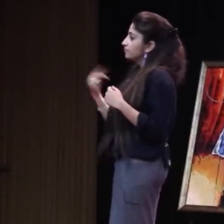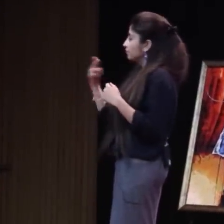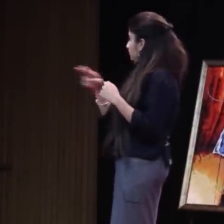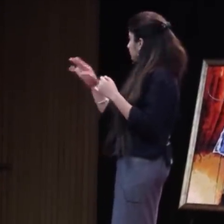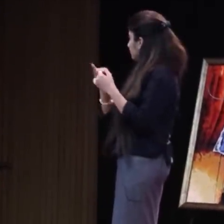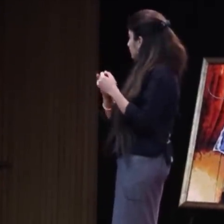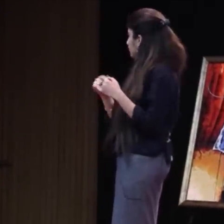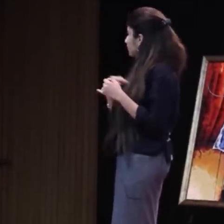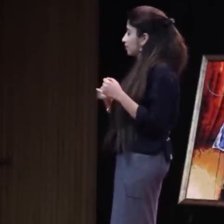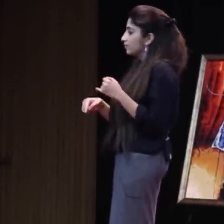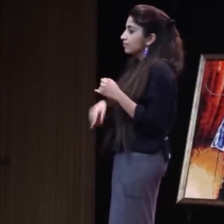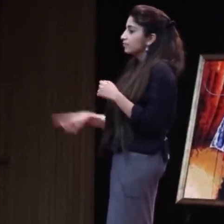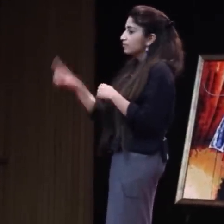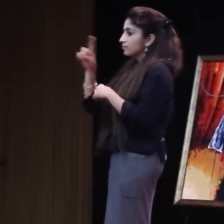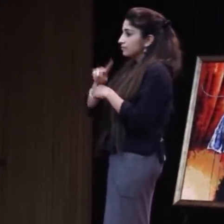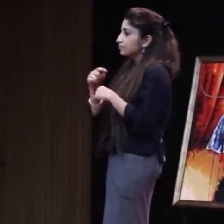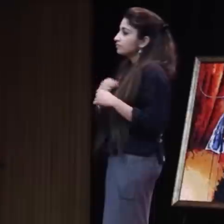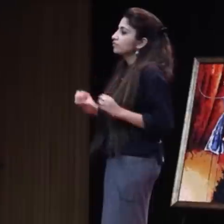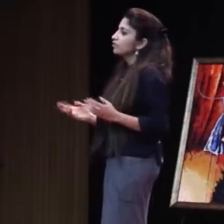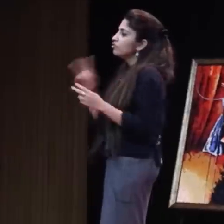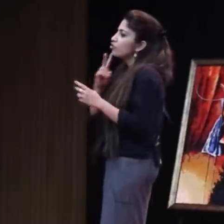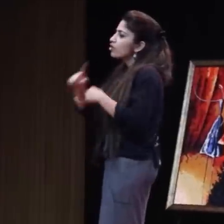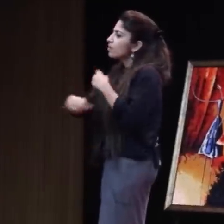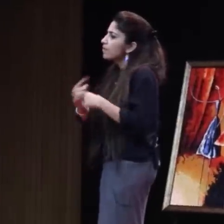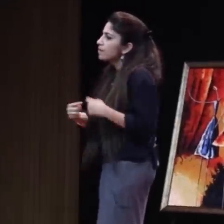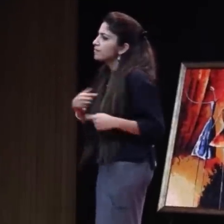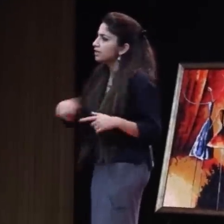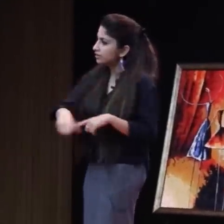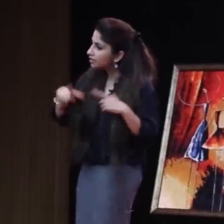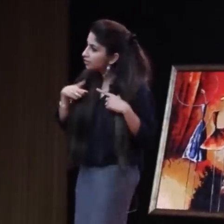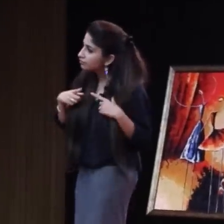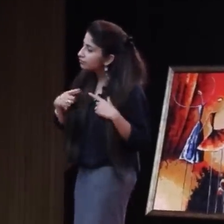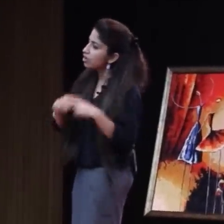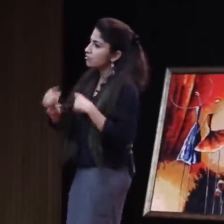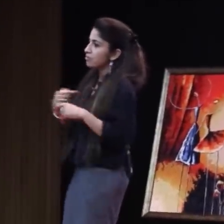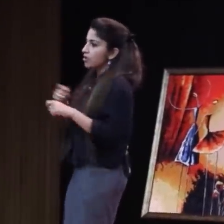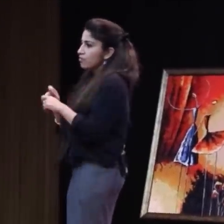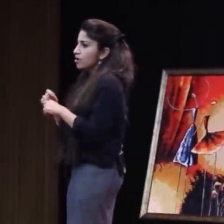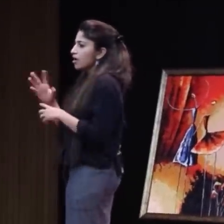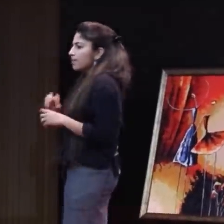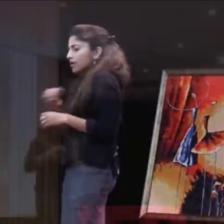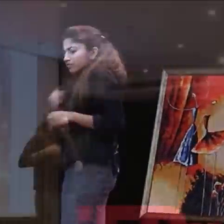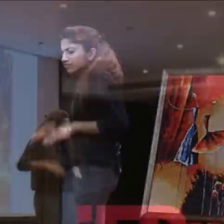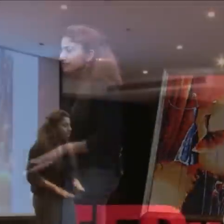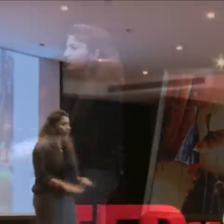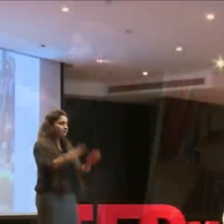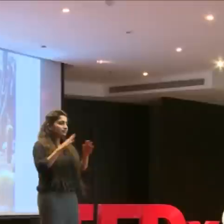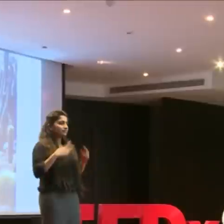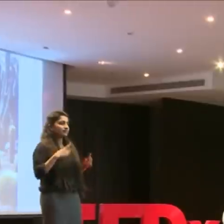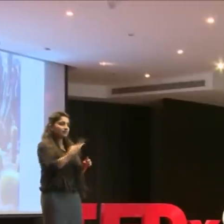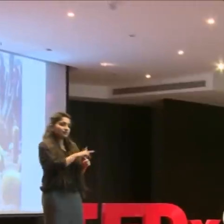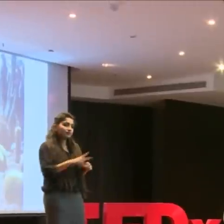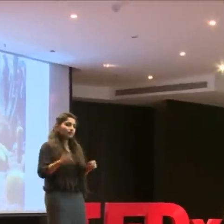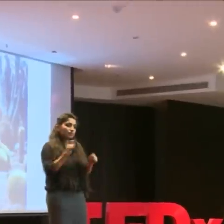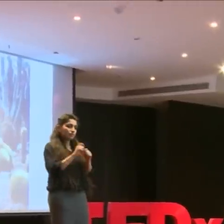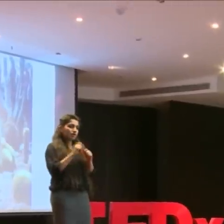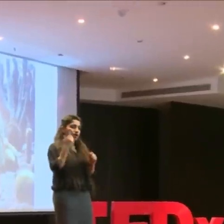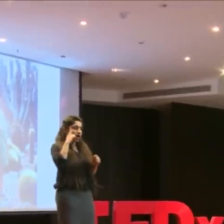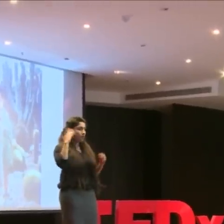So today, I'm going to talk about my life, my work experience, and the profound experiences that